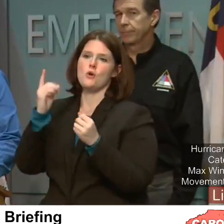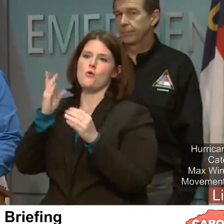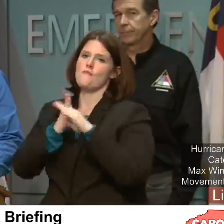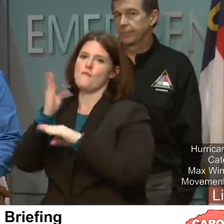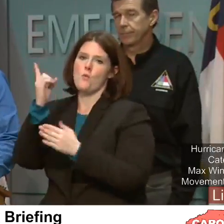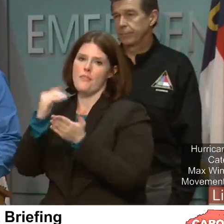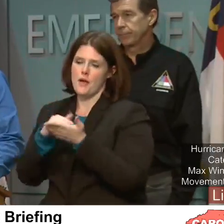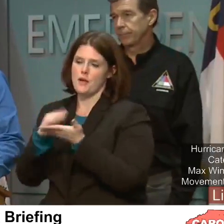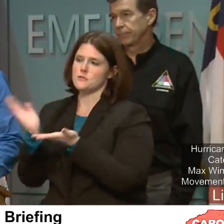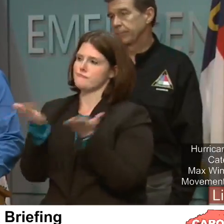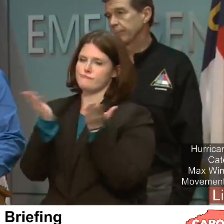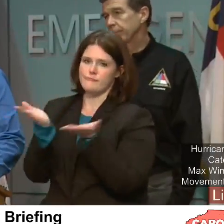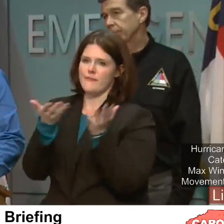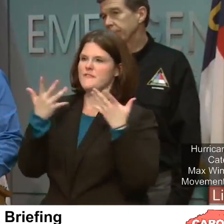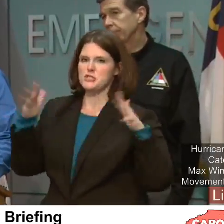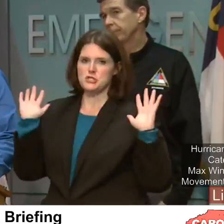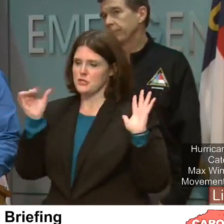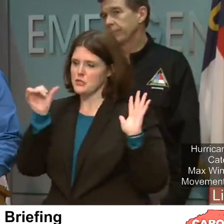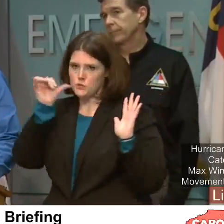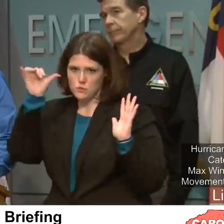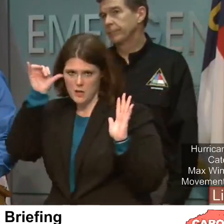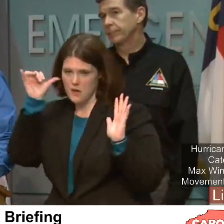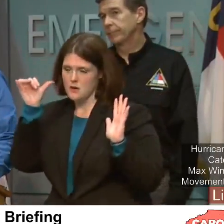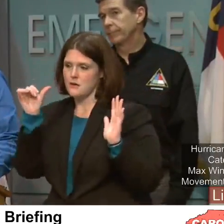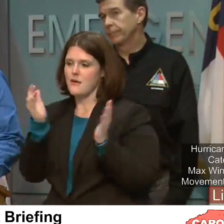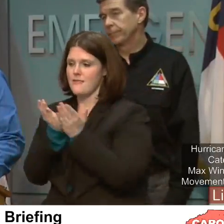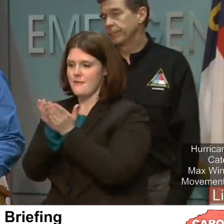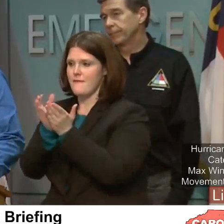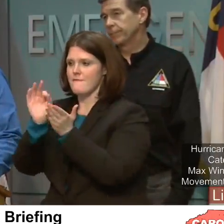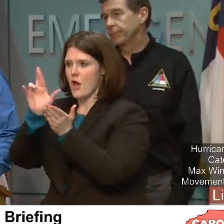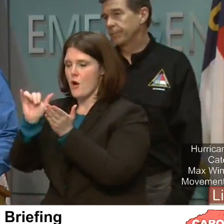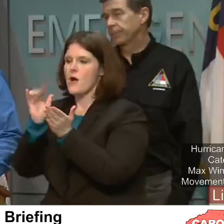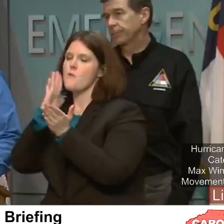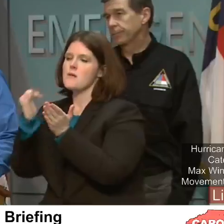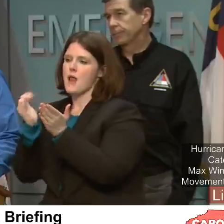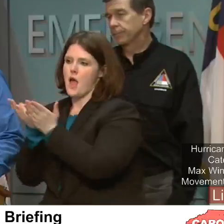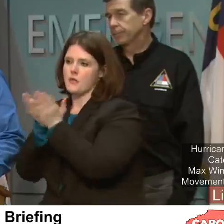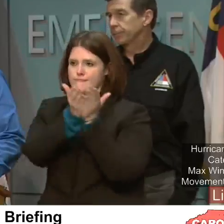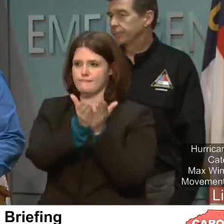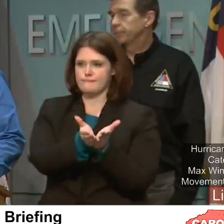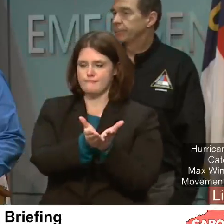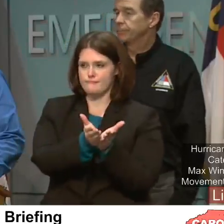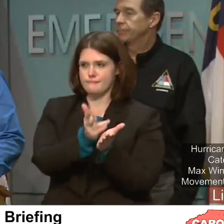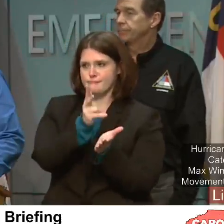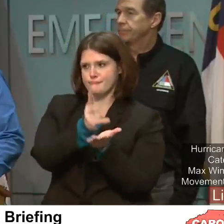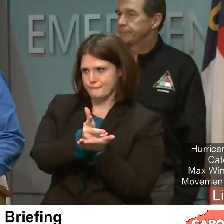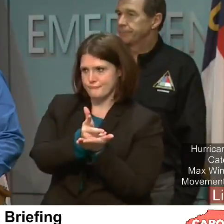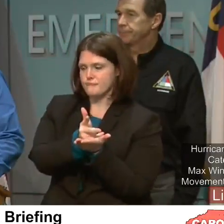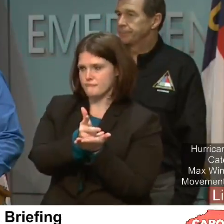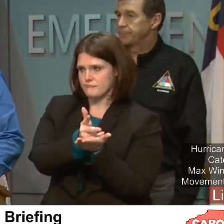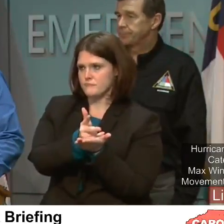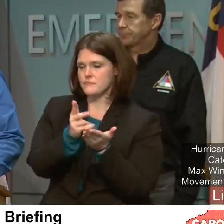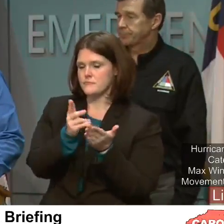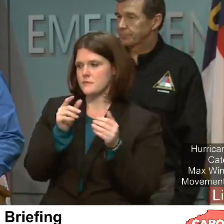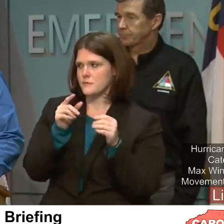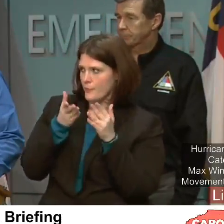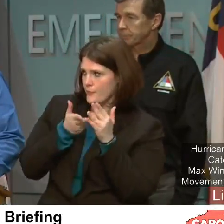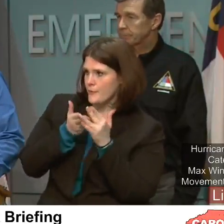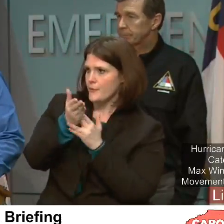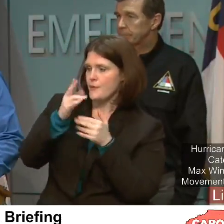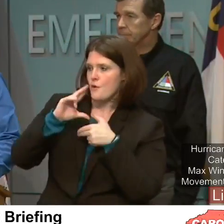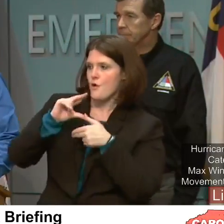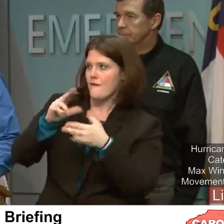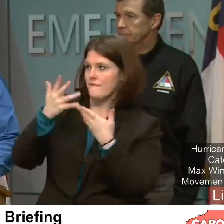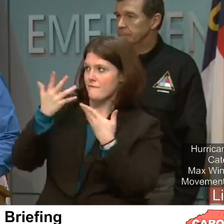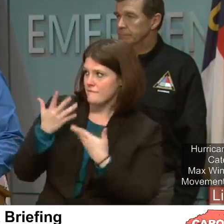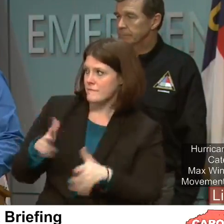those operations were completed as of yesterday, and the ferries will be mooring those vessels for the remainder of until